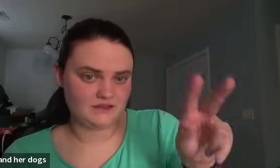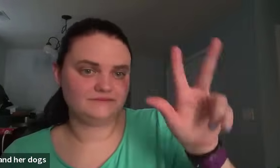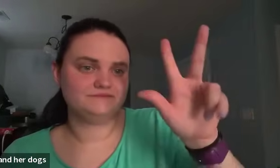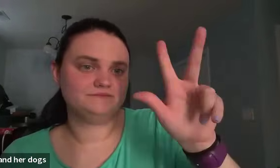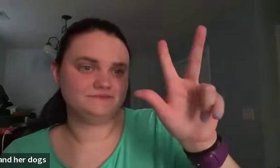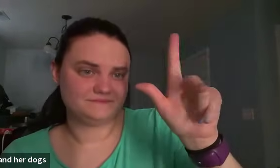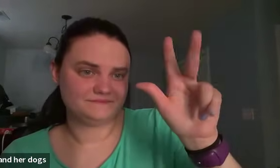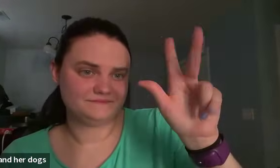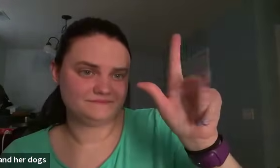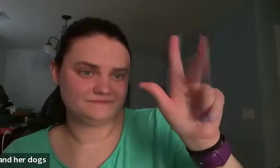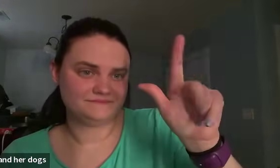23,